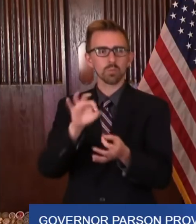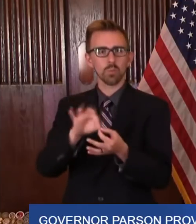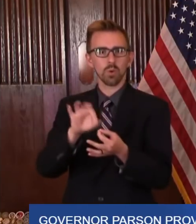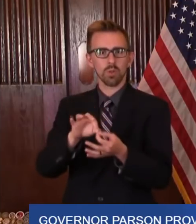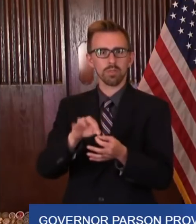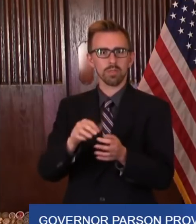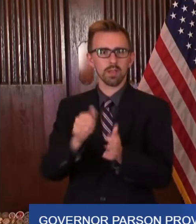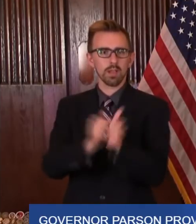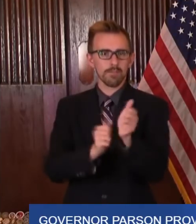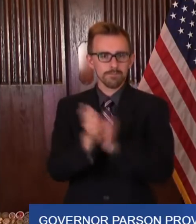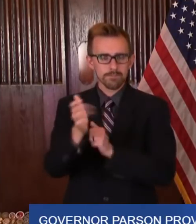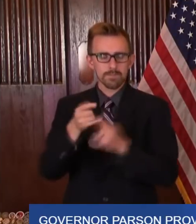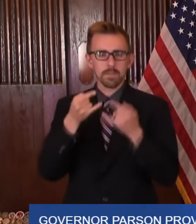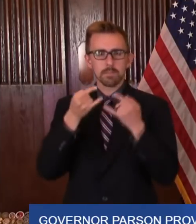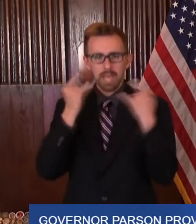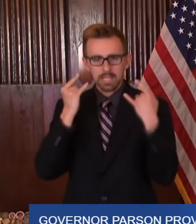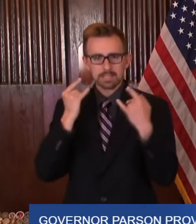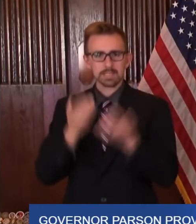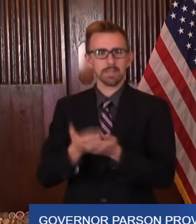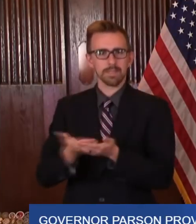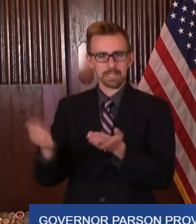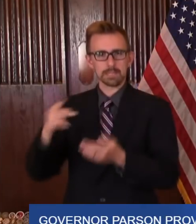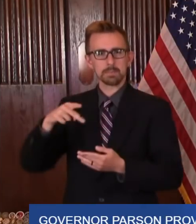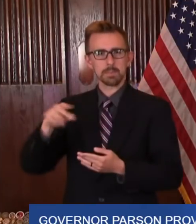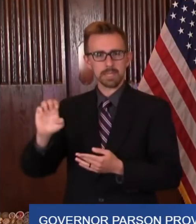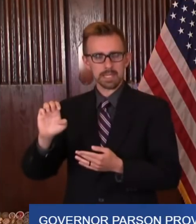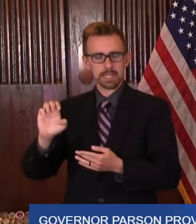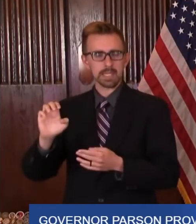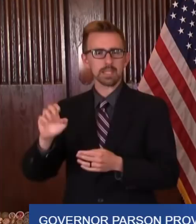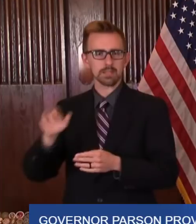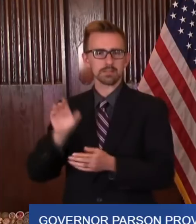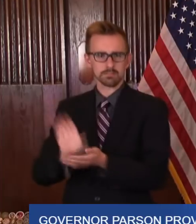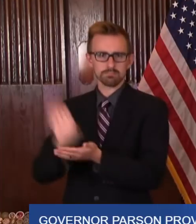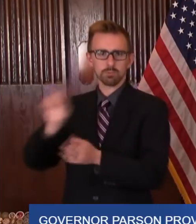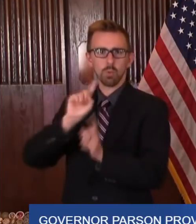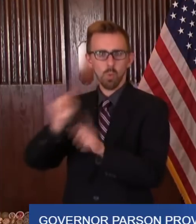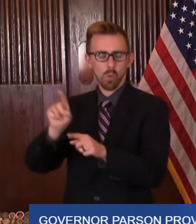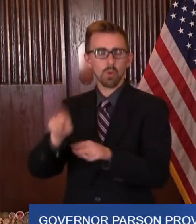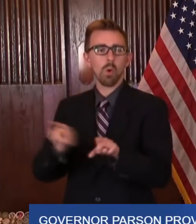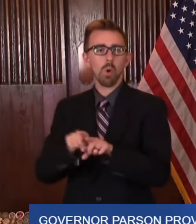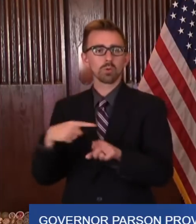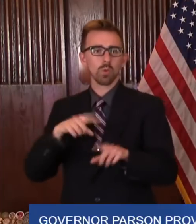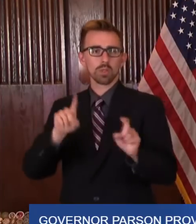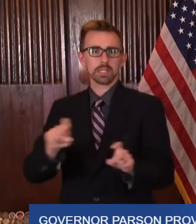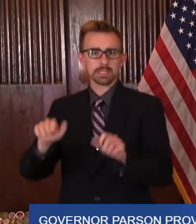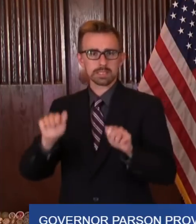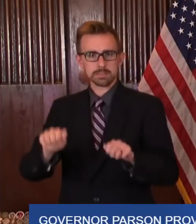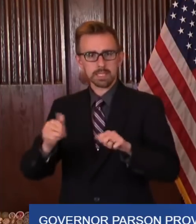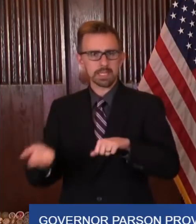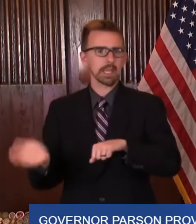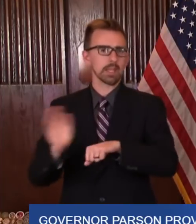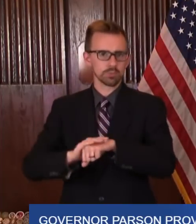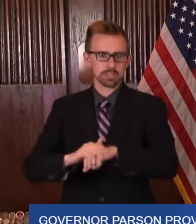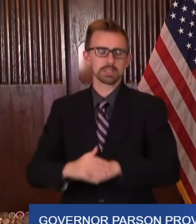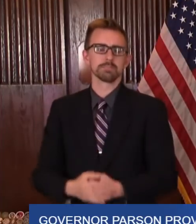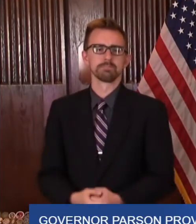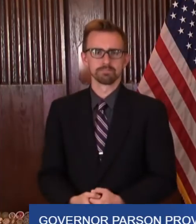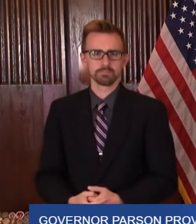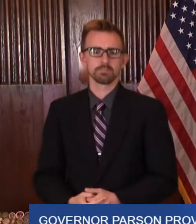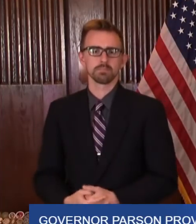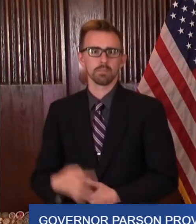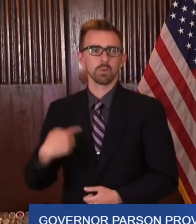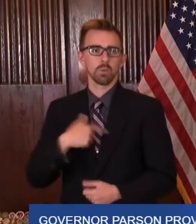worth of PPE, and we have significantly increased our testing capacity. We have